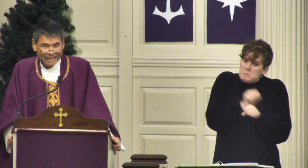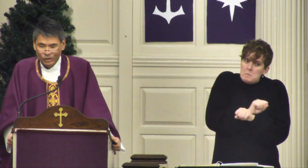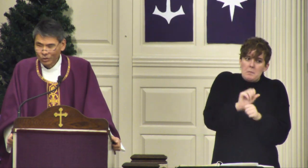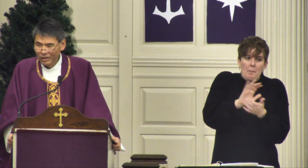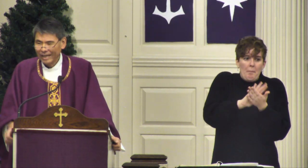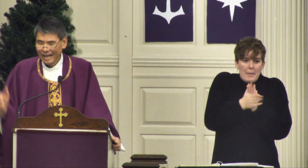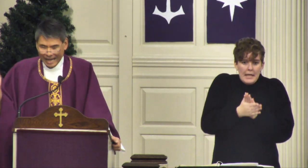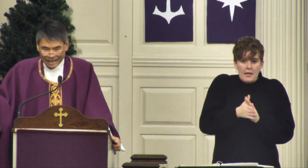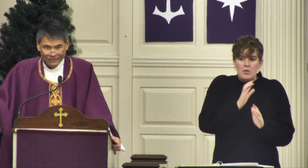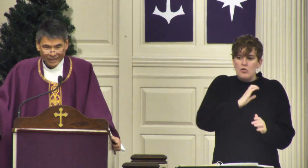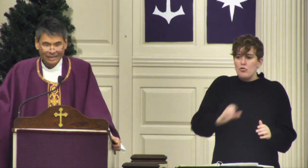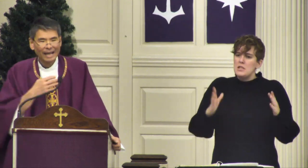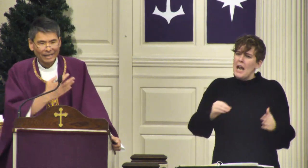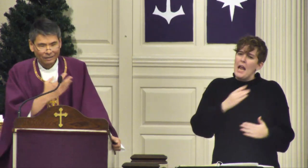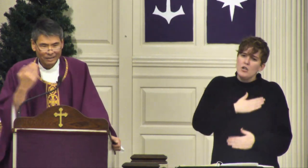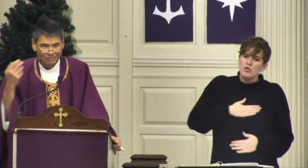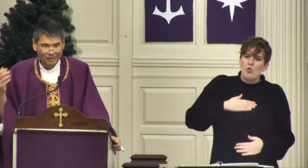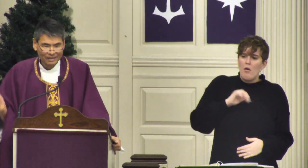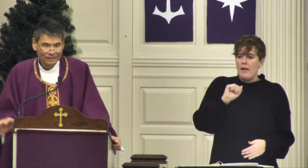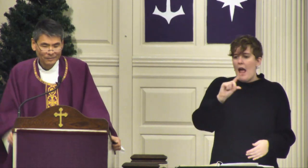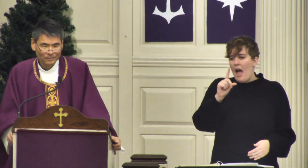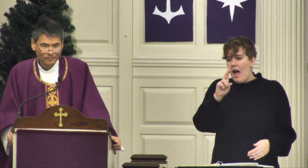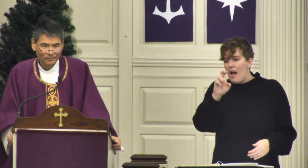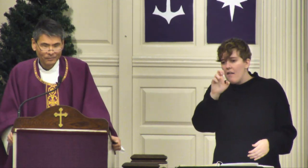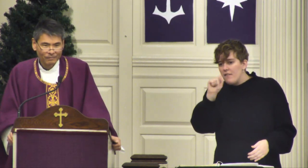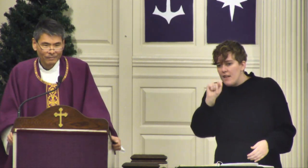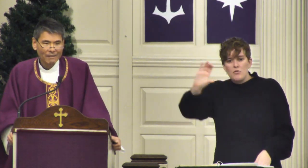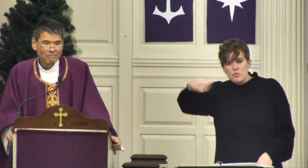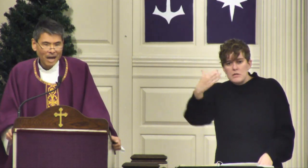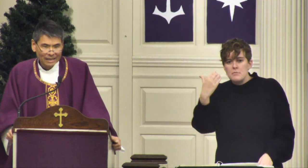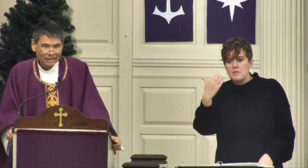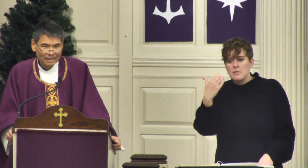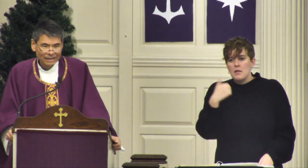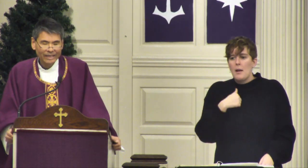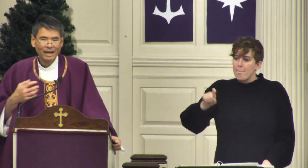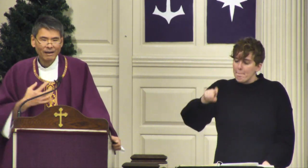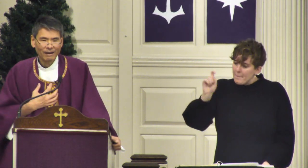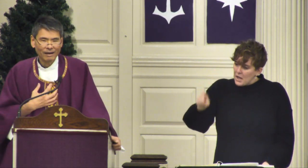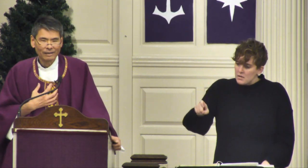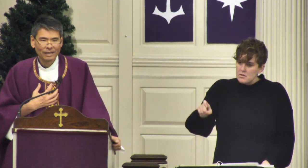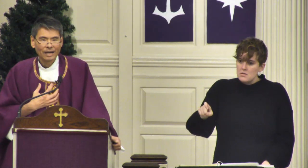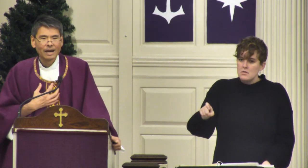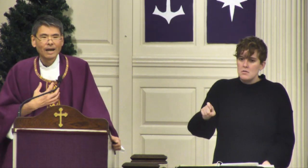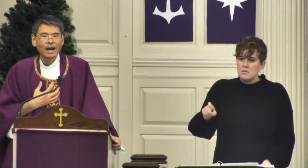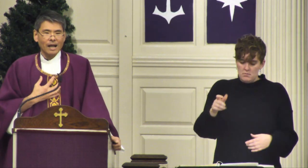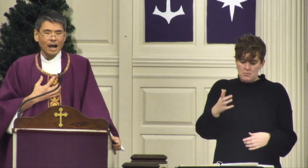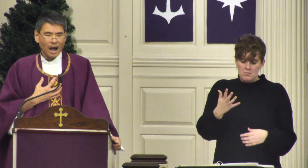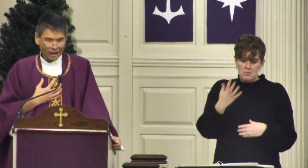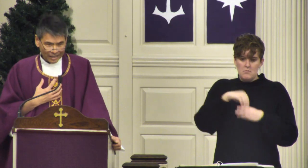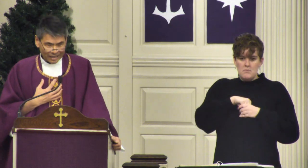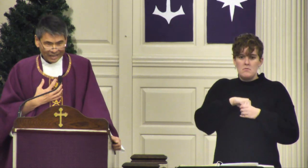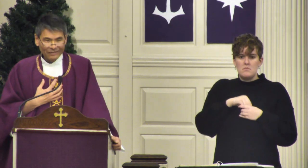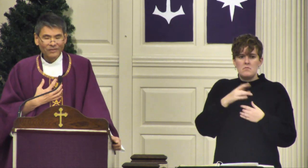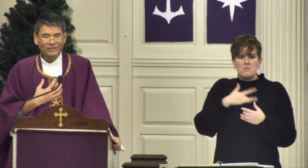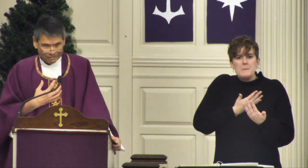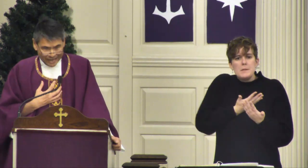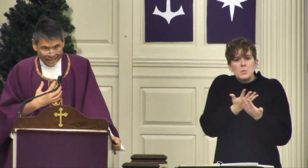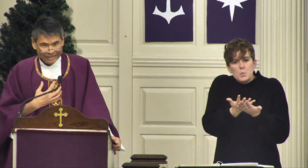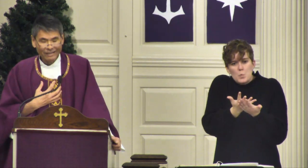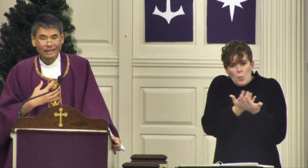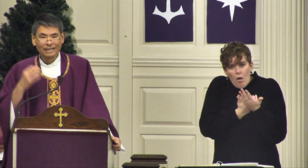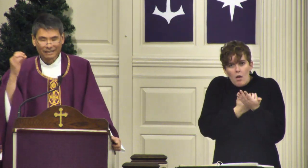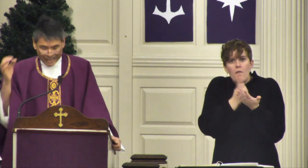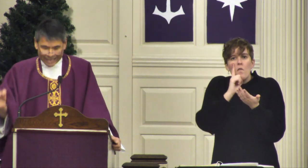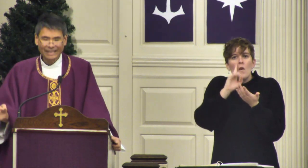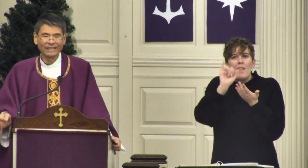enjoy Advent and Christmas, I must, in my heart, hunger for the